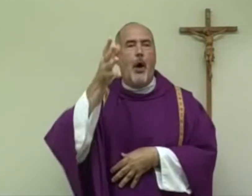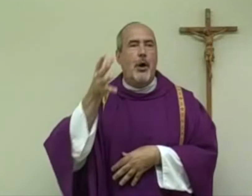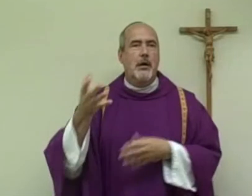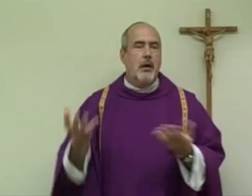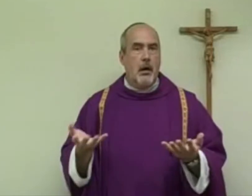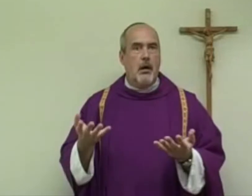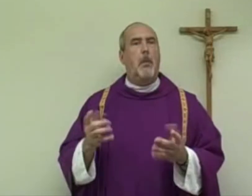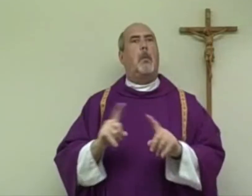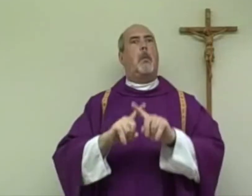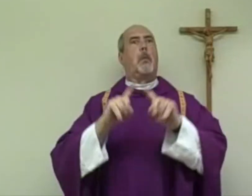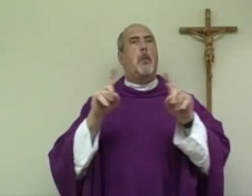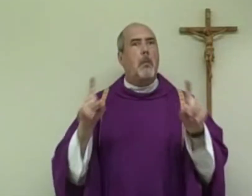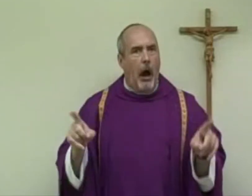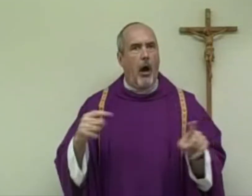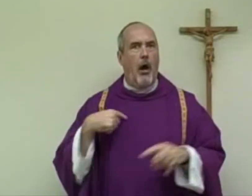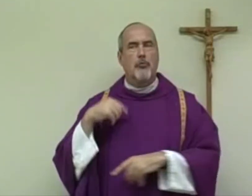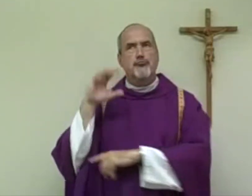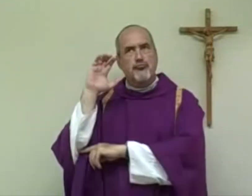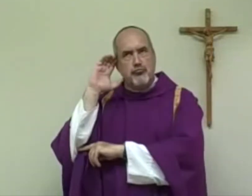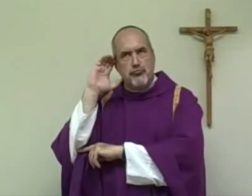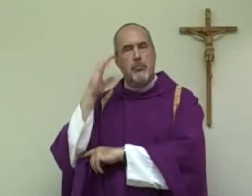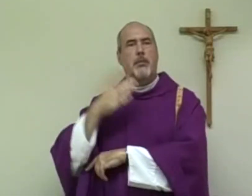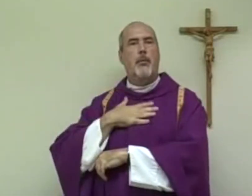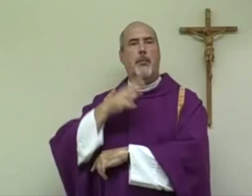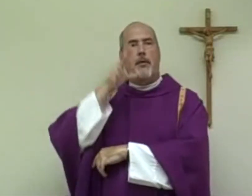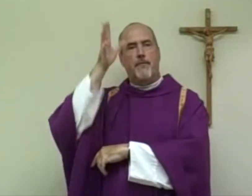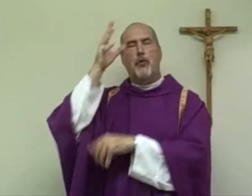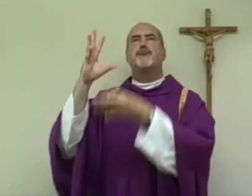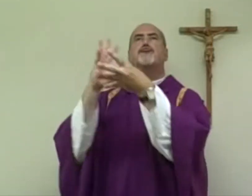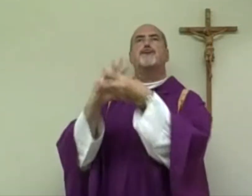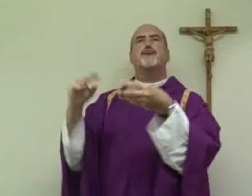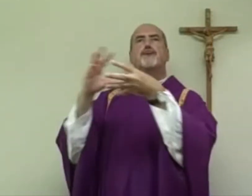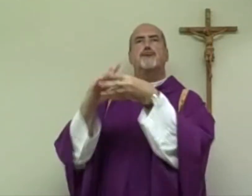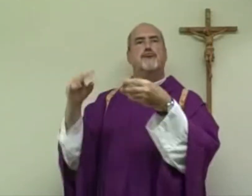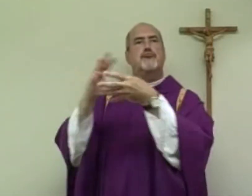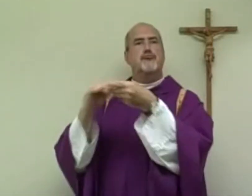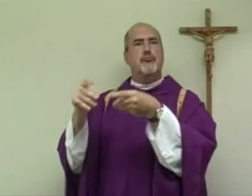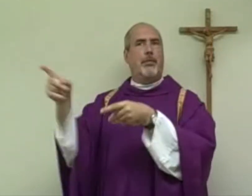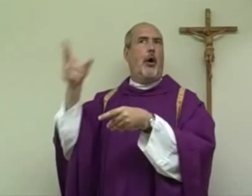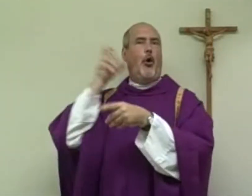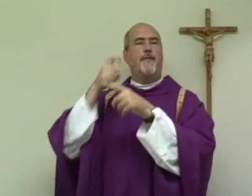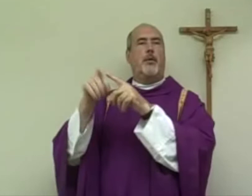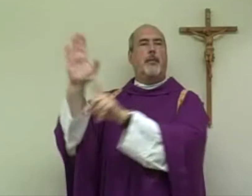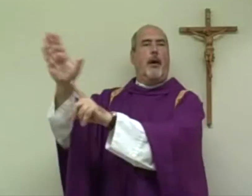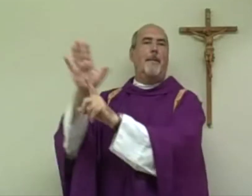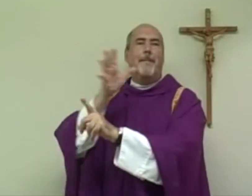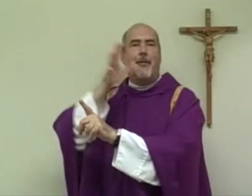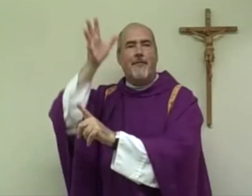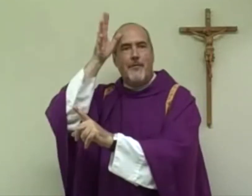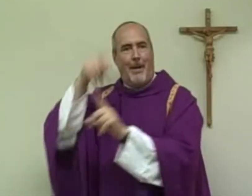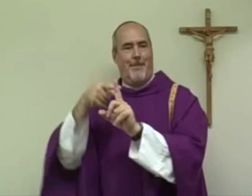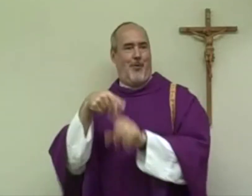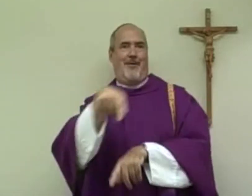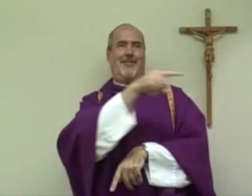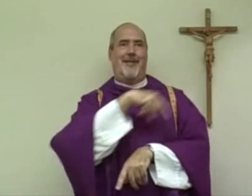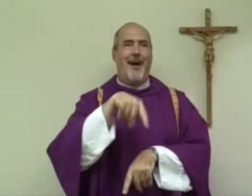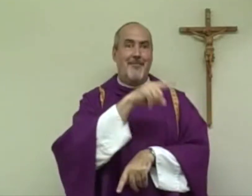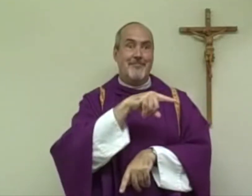never met my great-grandparents. However, my parents did recount stories that they had heard from their